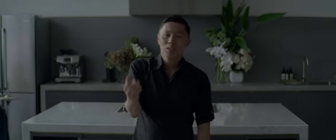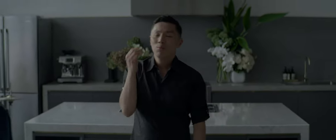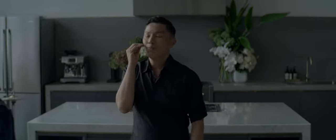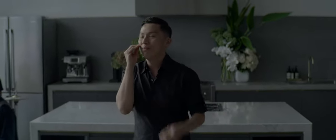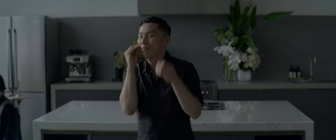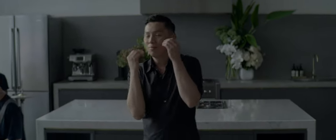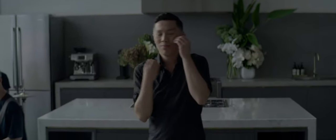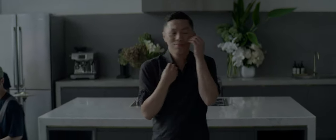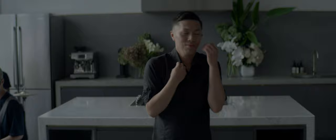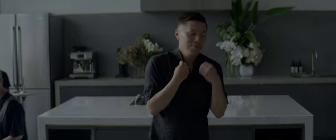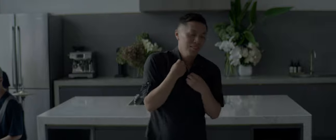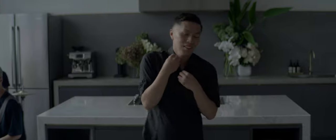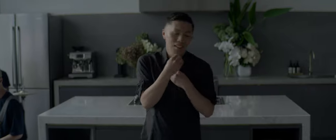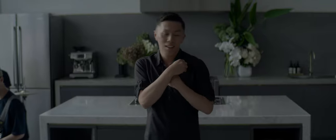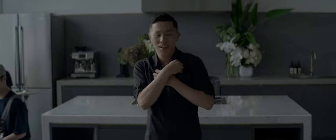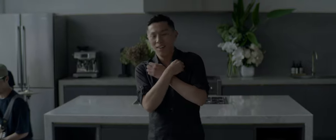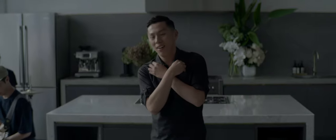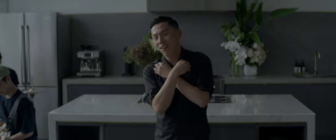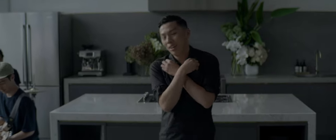like the £5 you owe me.